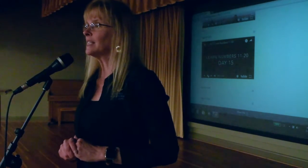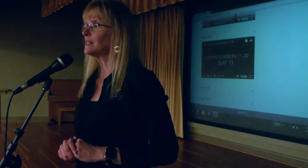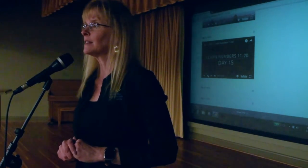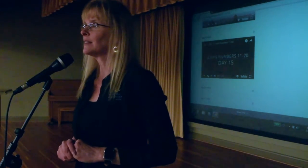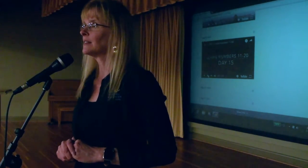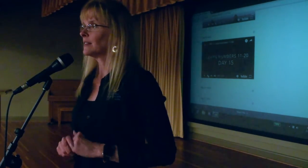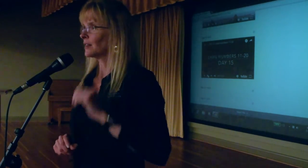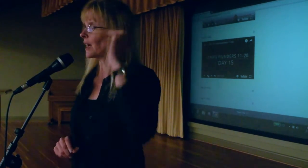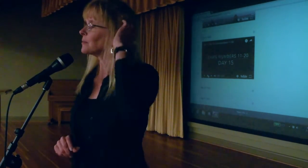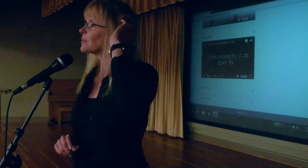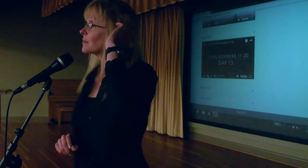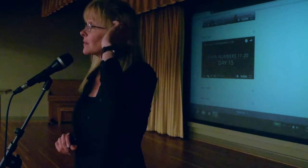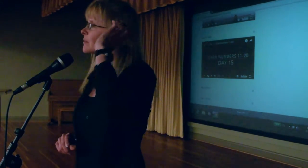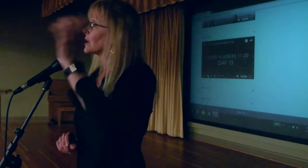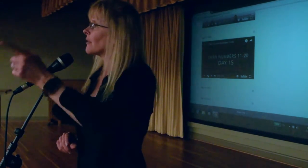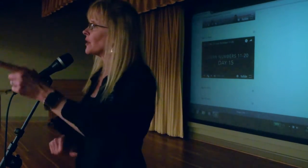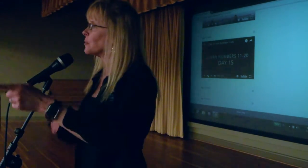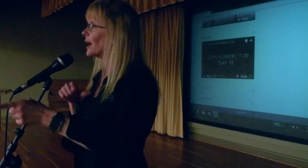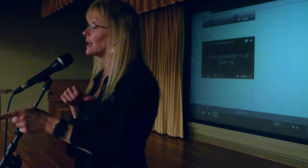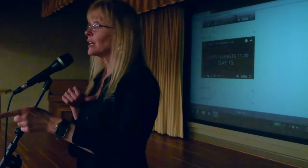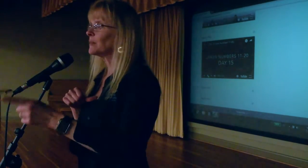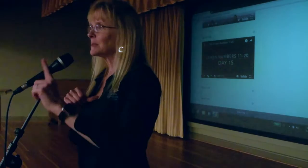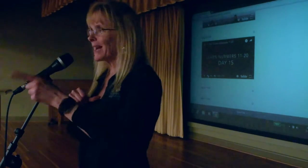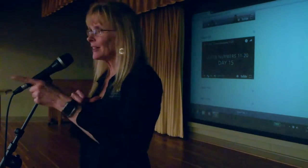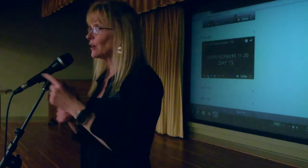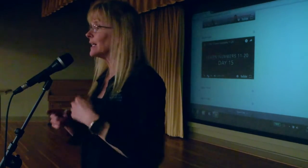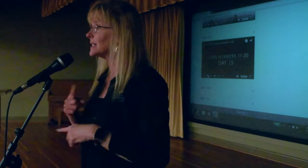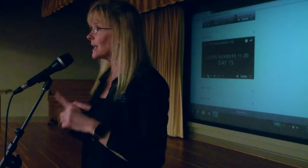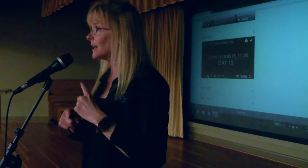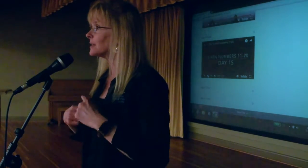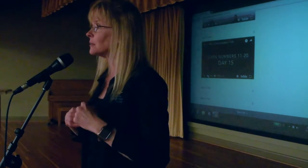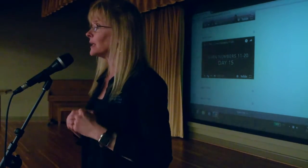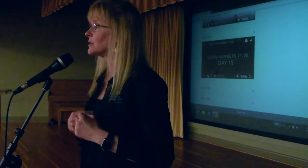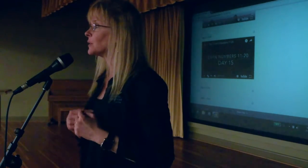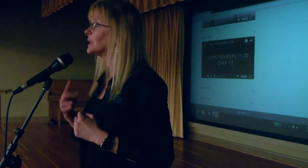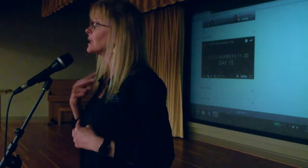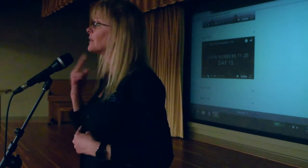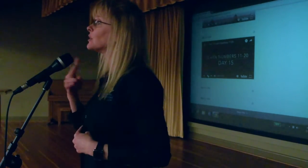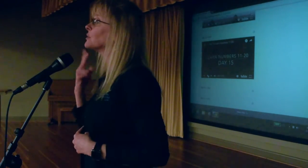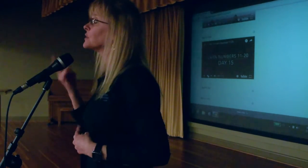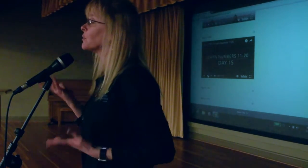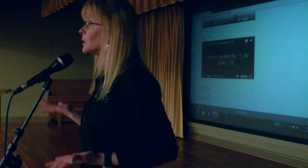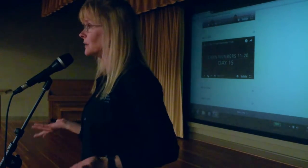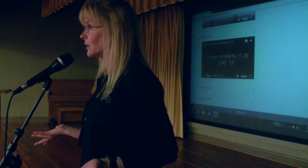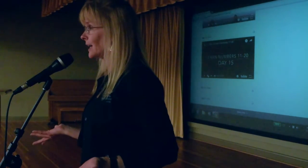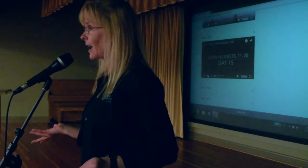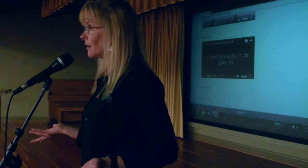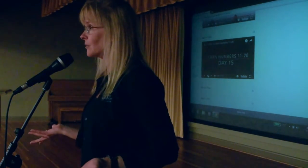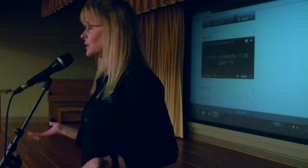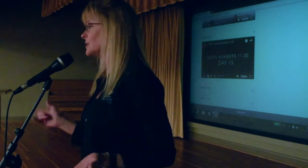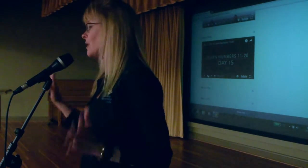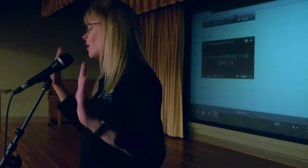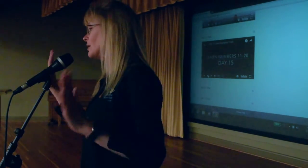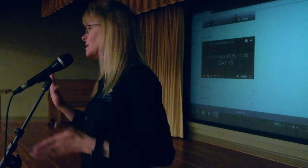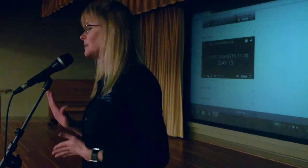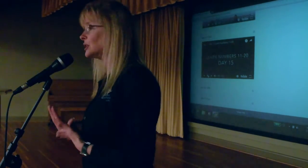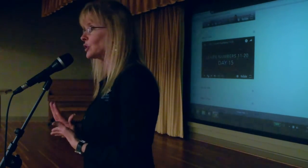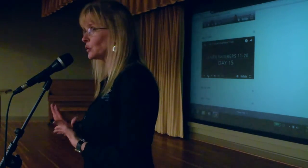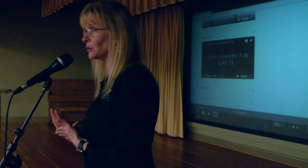Please? Okay. I'm very proud of him. He's back there and he signed to me. So he didn't have to use his voice very loud, which is awesome in school too